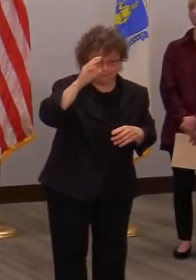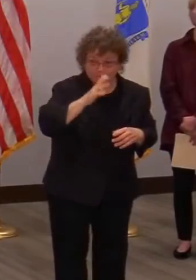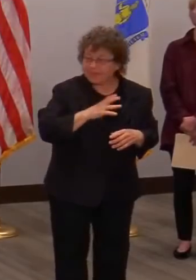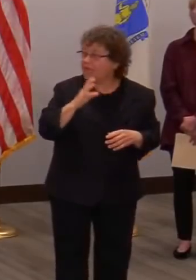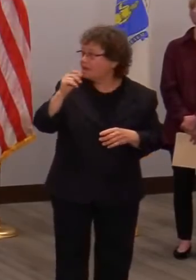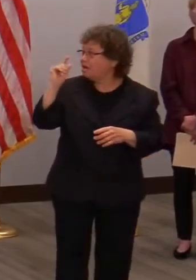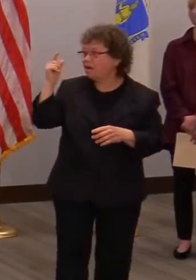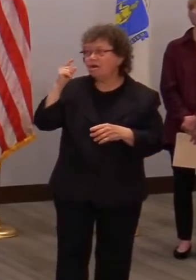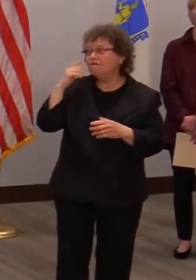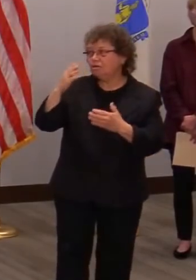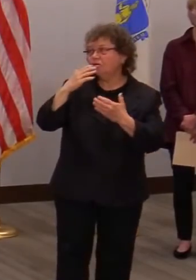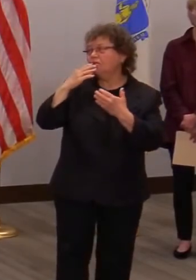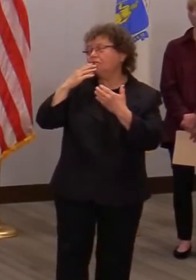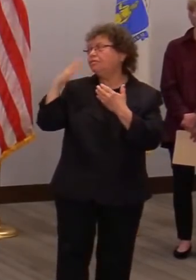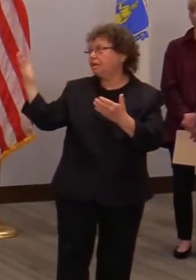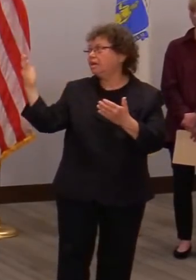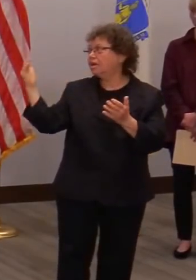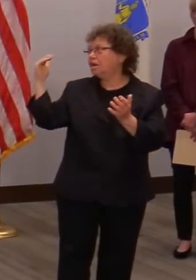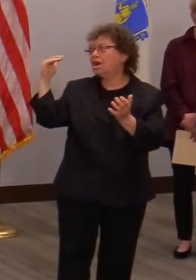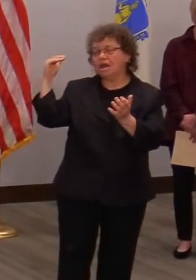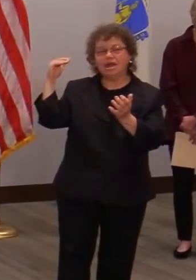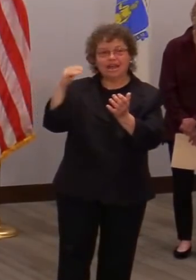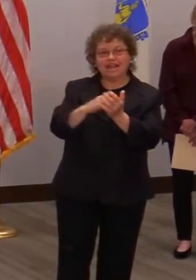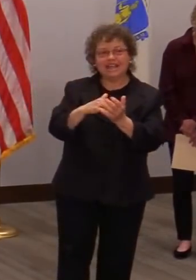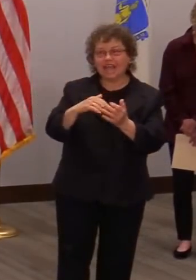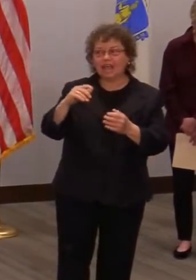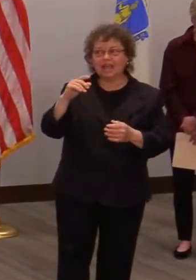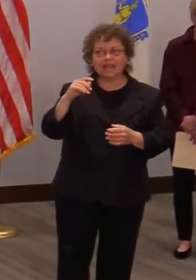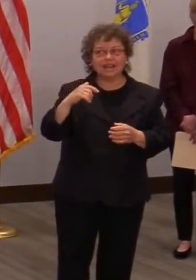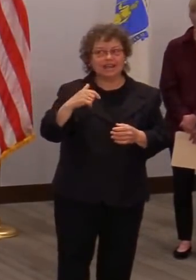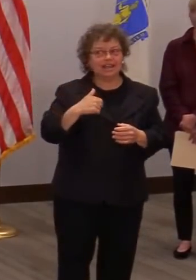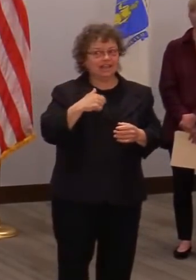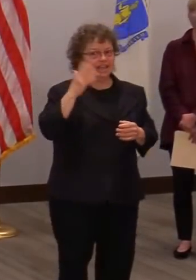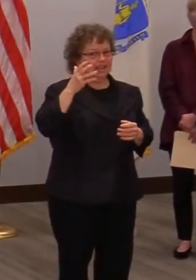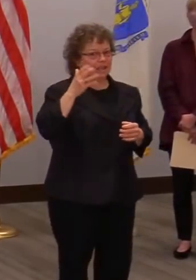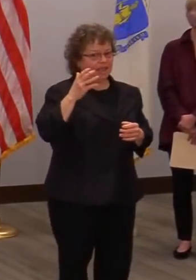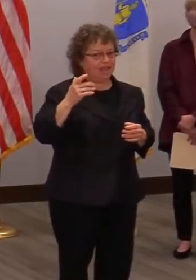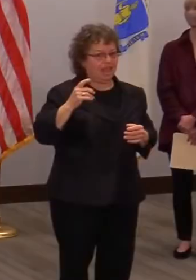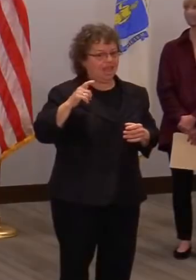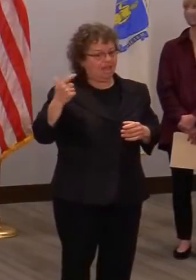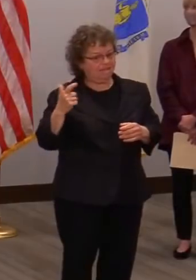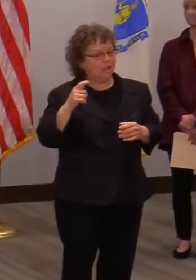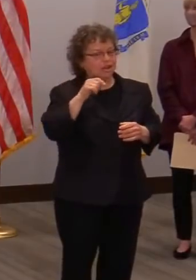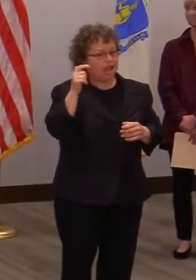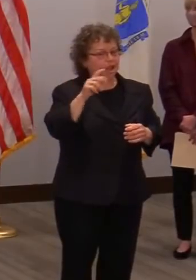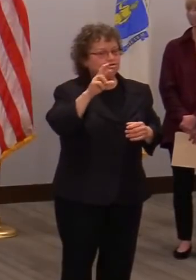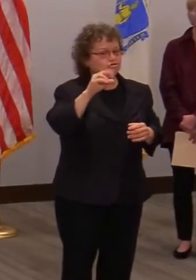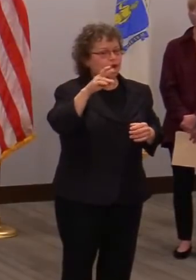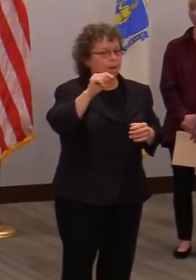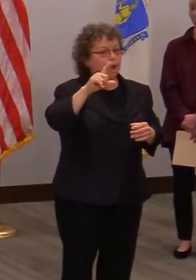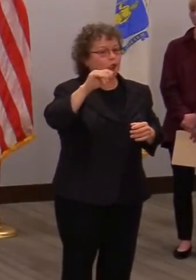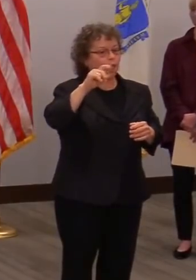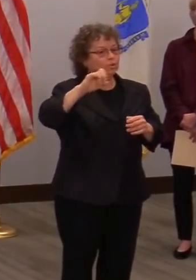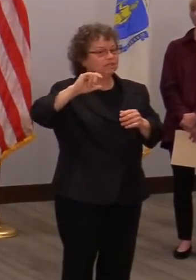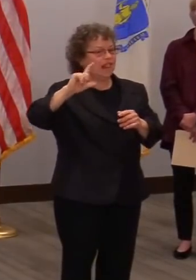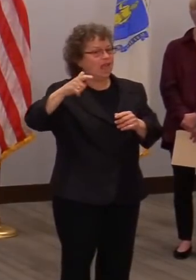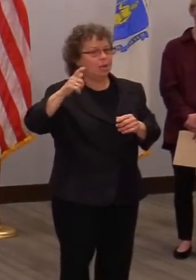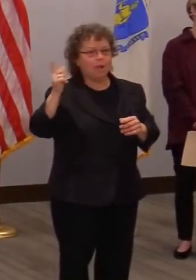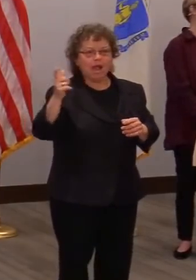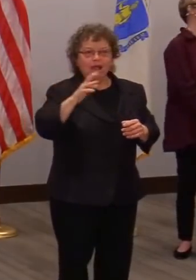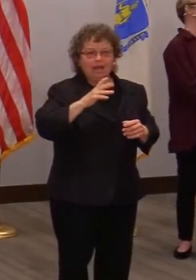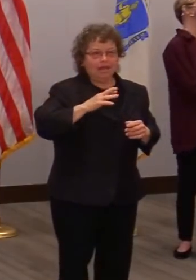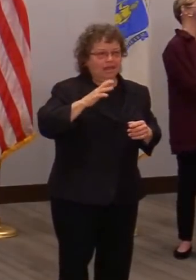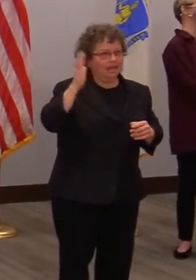Governor, thank you again for not having me follow Robert Lewis. I appreciate the speaking order today. No one ever wants to follow